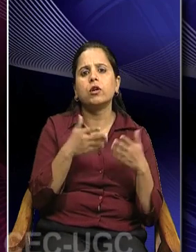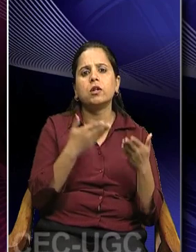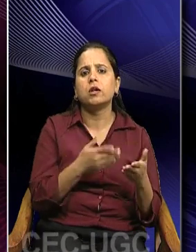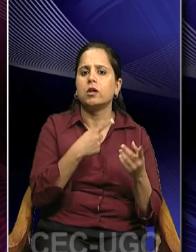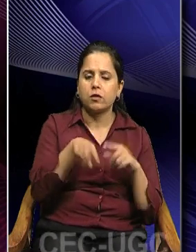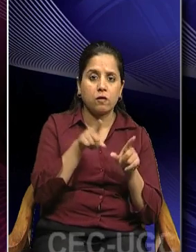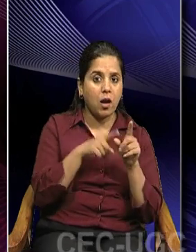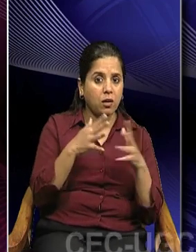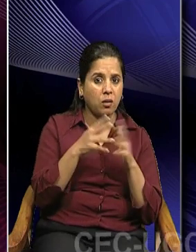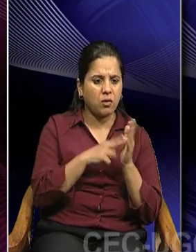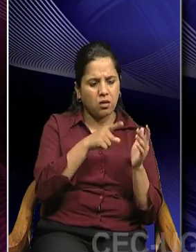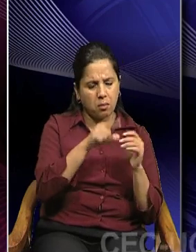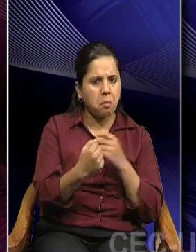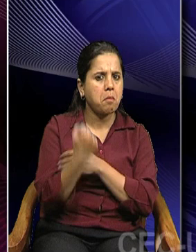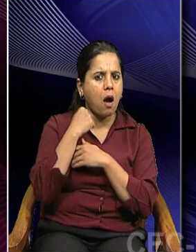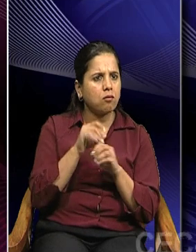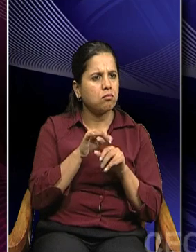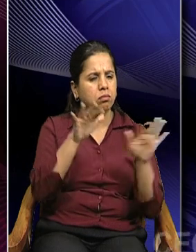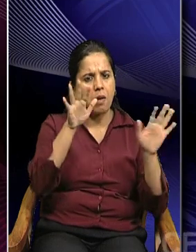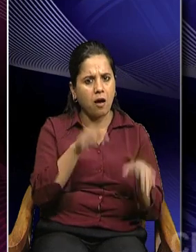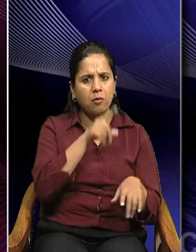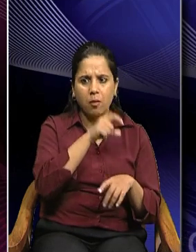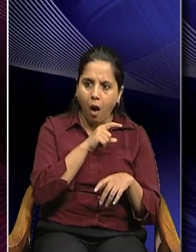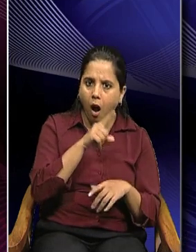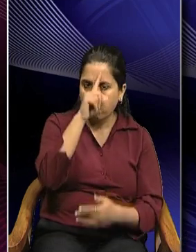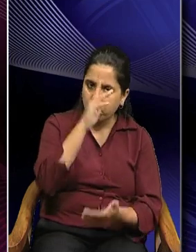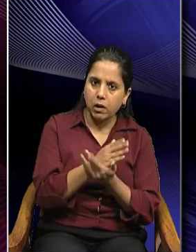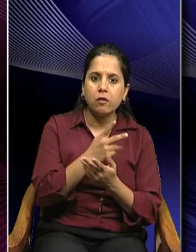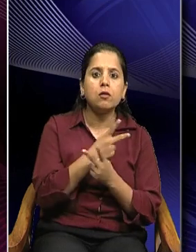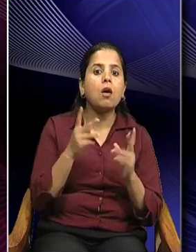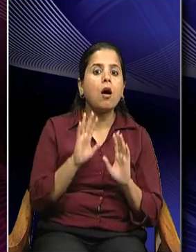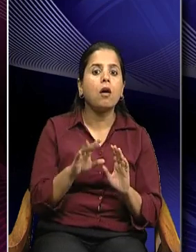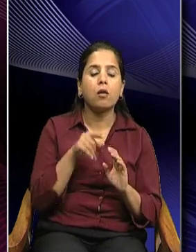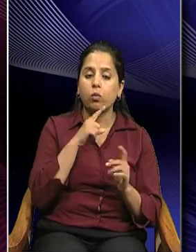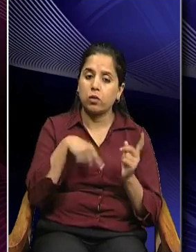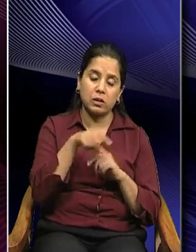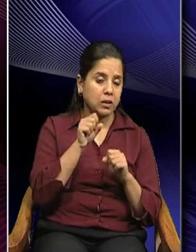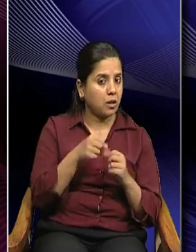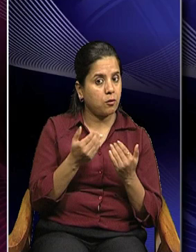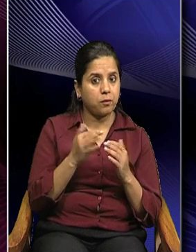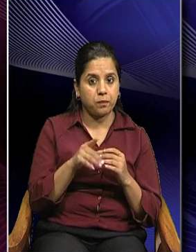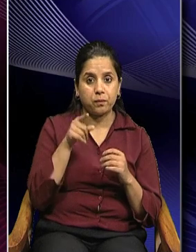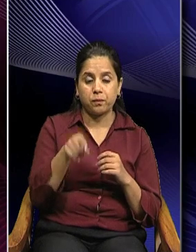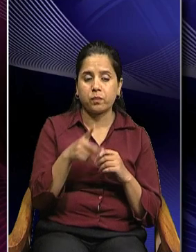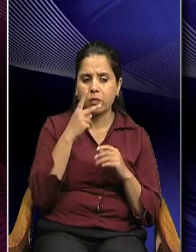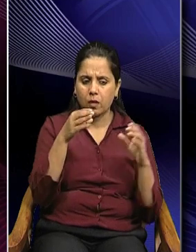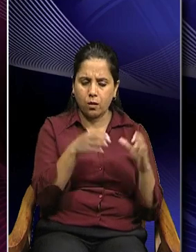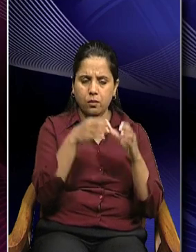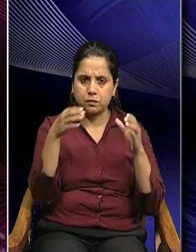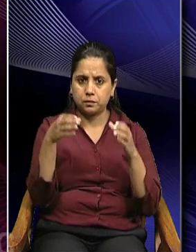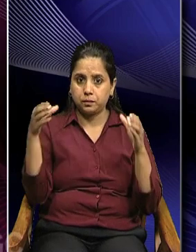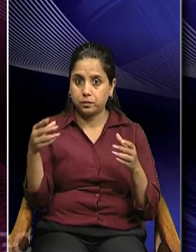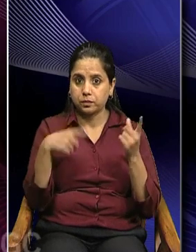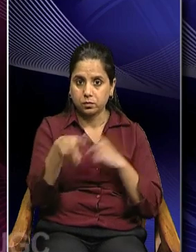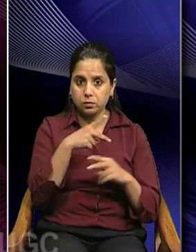very influential, they are the most influential subgroup. So, in terms of size, each of